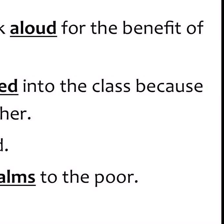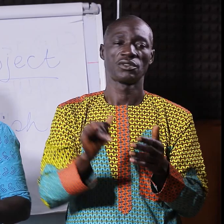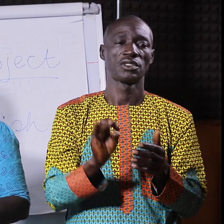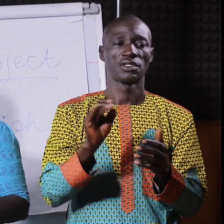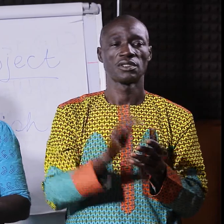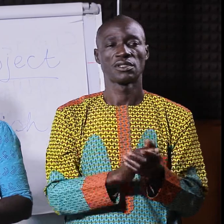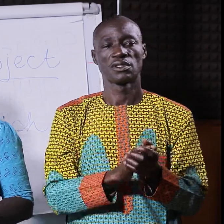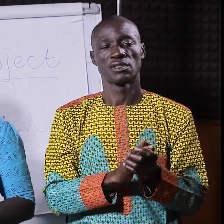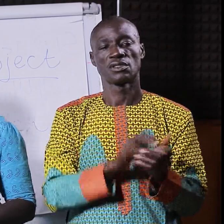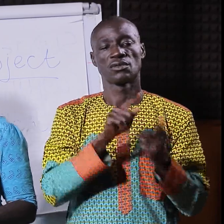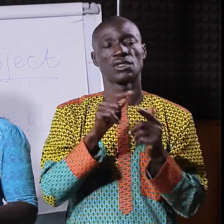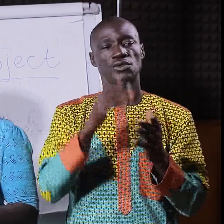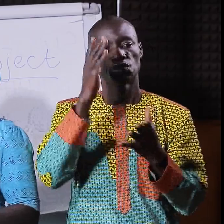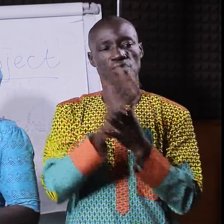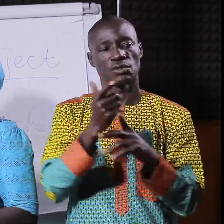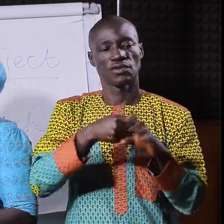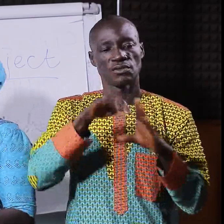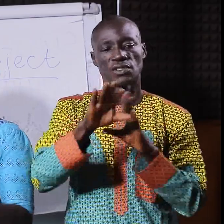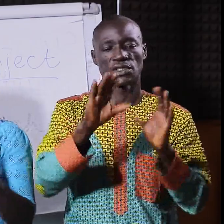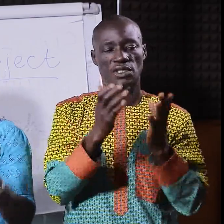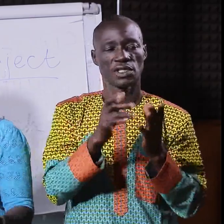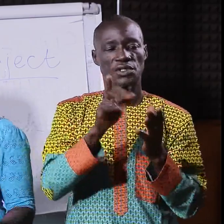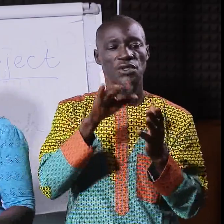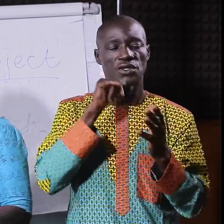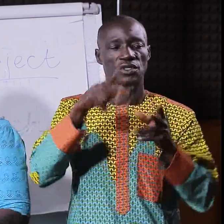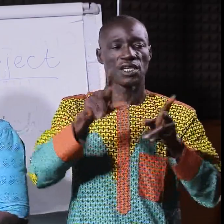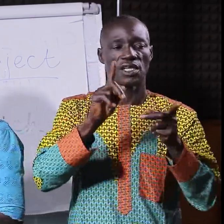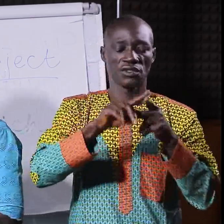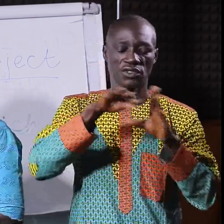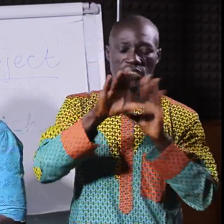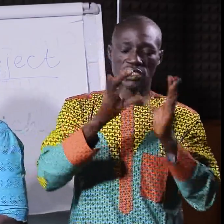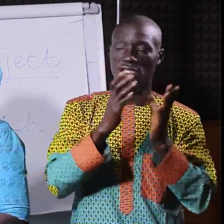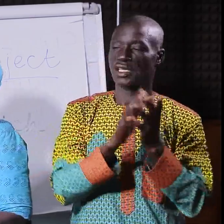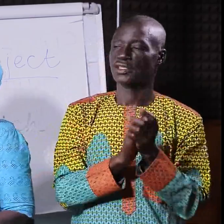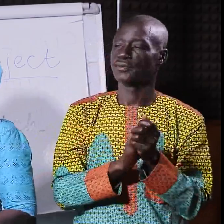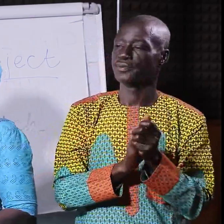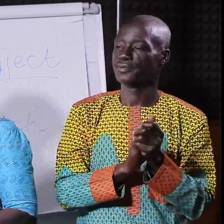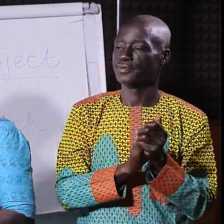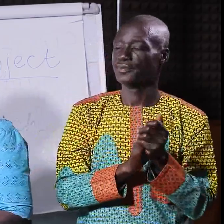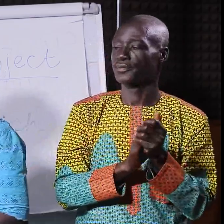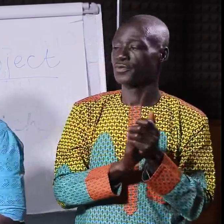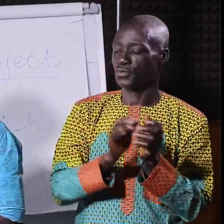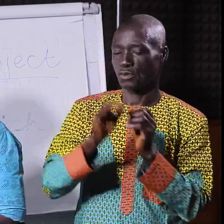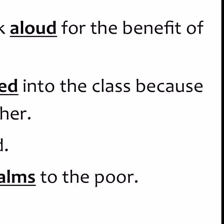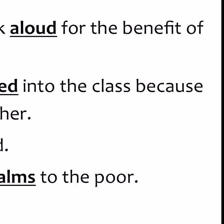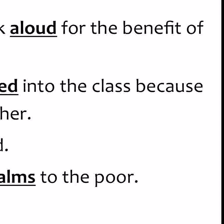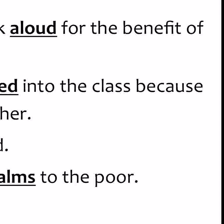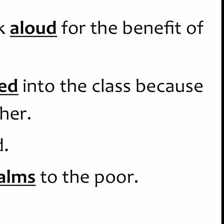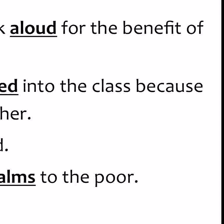A-O-O-W-E-D. When you are being stopped from entering the class, it means you were not allowed to enter the class.